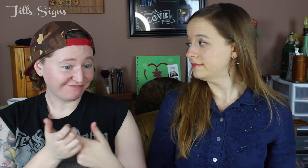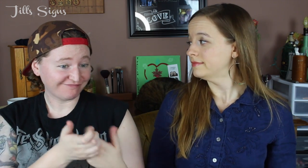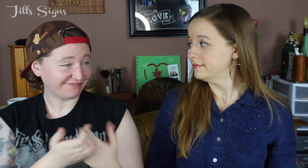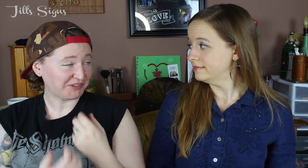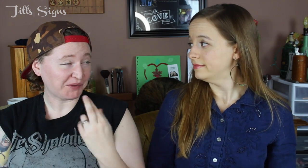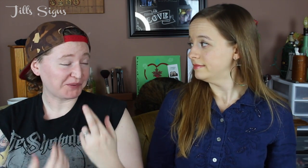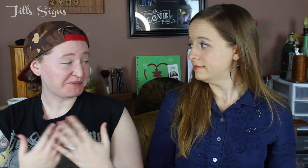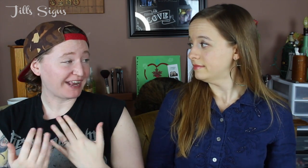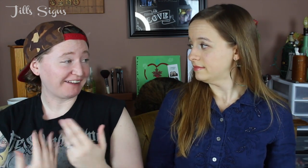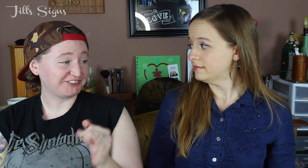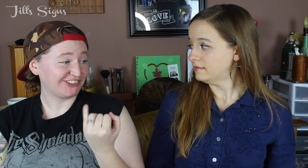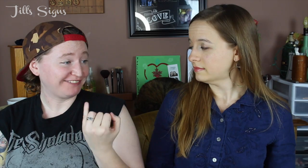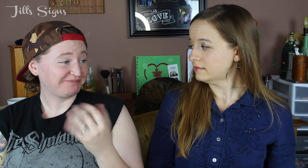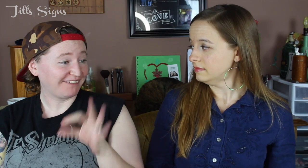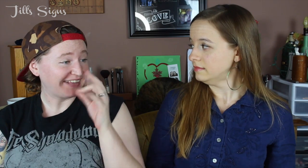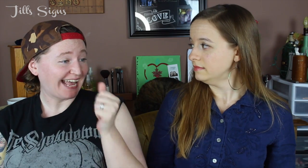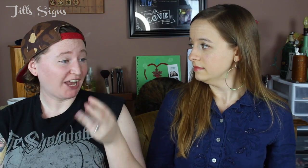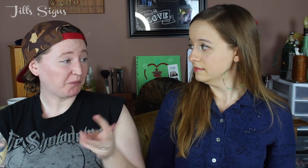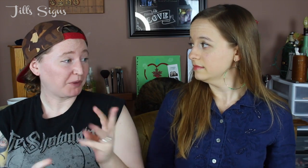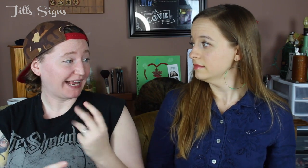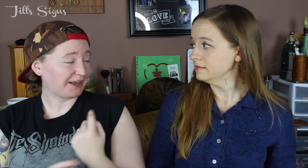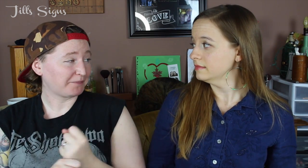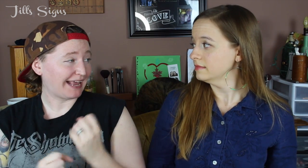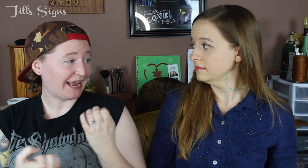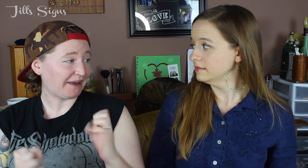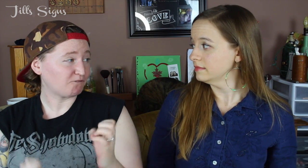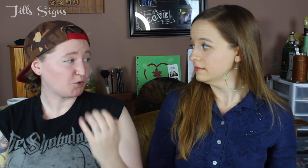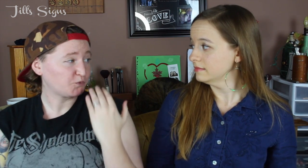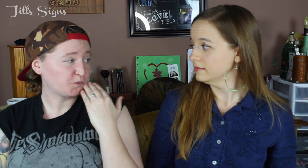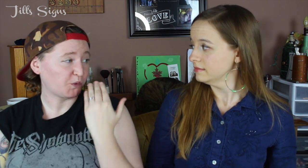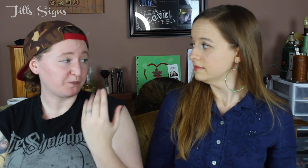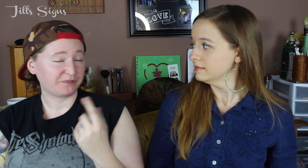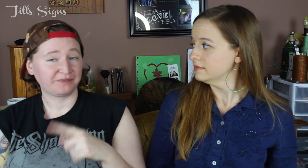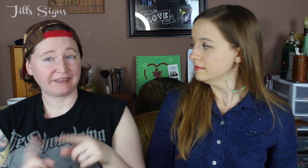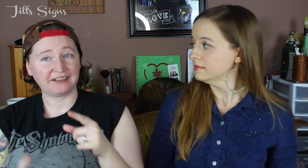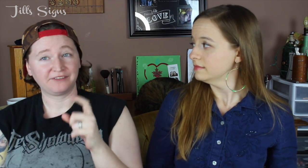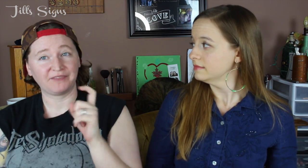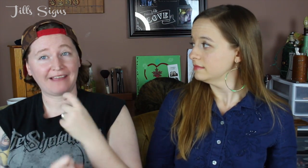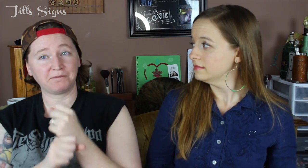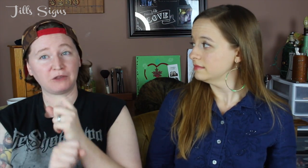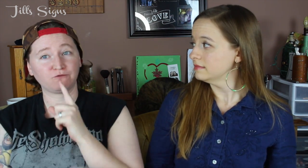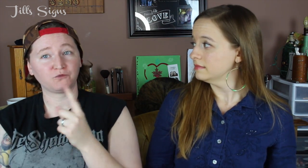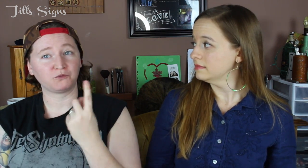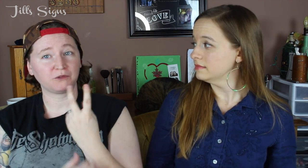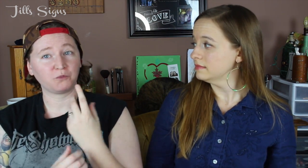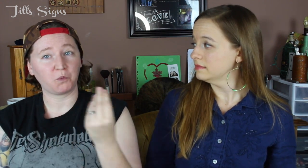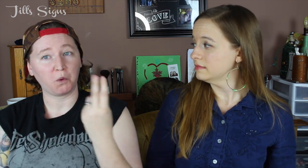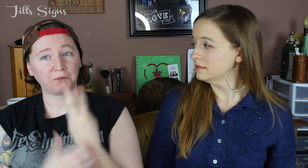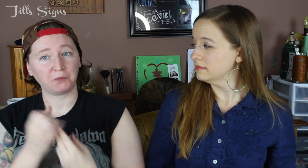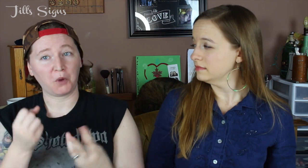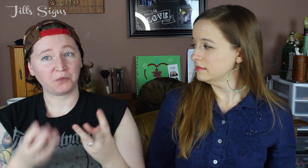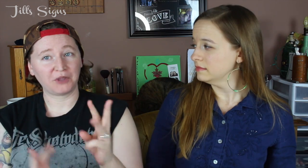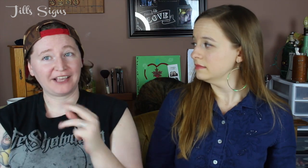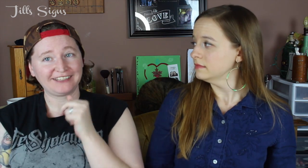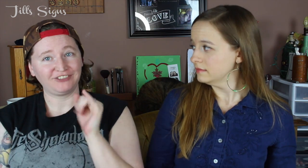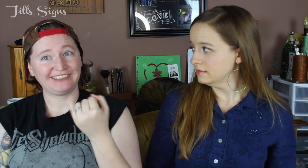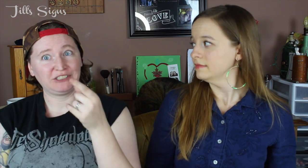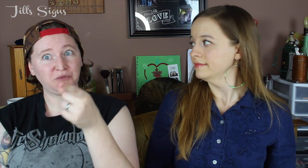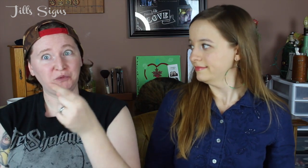go back and forth that way or whatever. Just find a way and make an effort, but at the same time, it has to go both ways. It